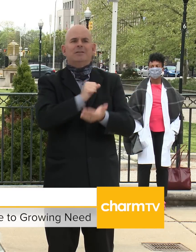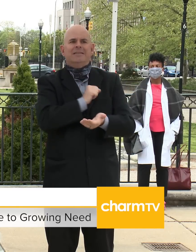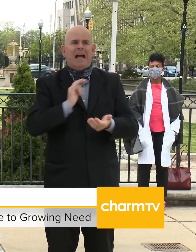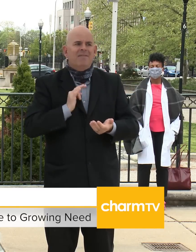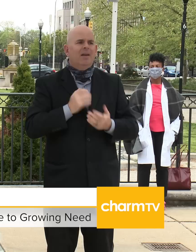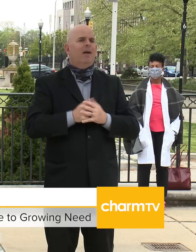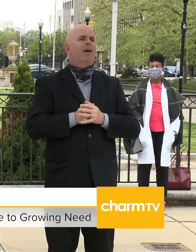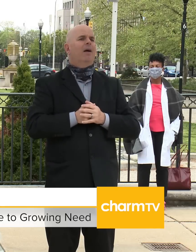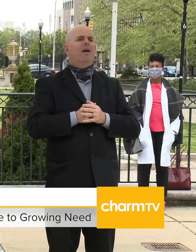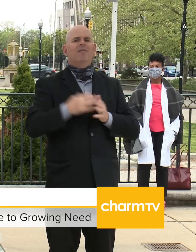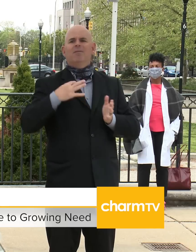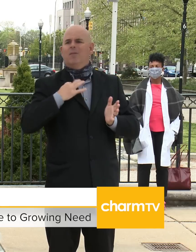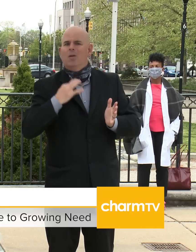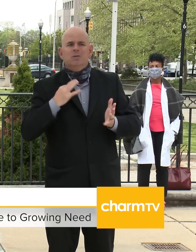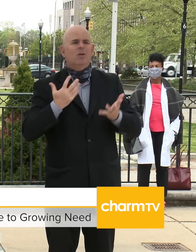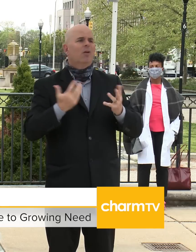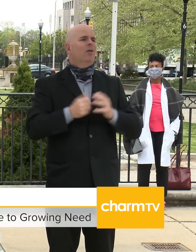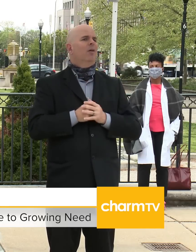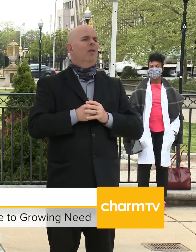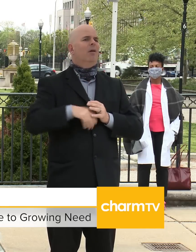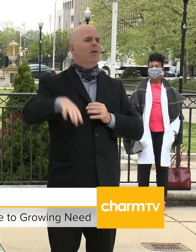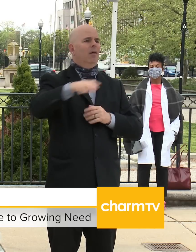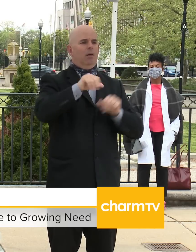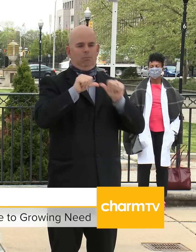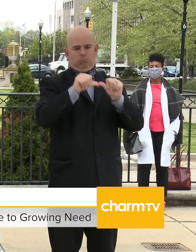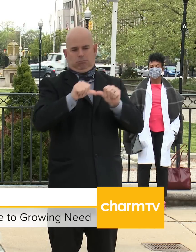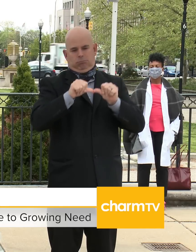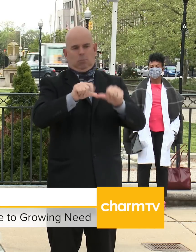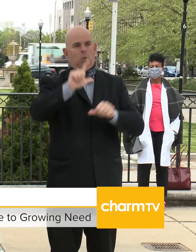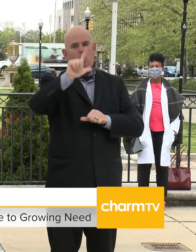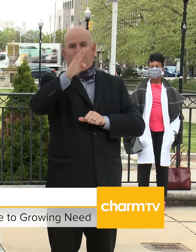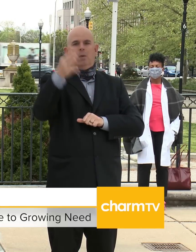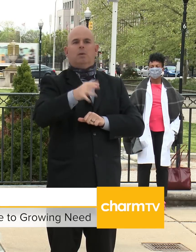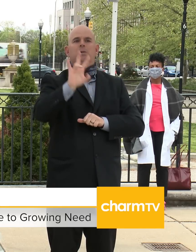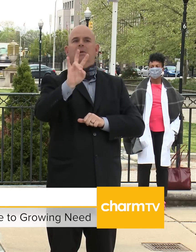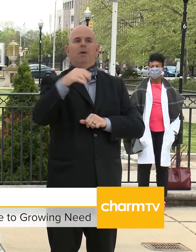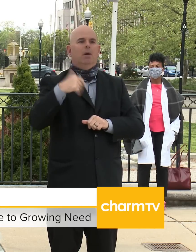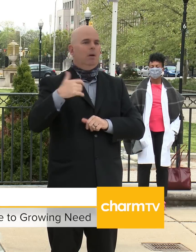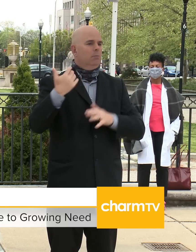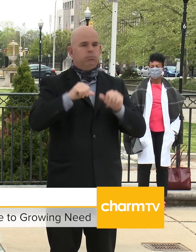of unprecedented challenges and preparing meals and packing boxes 7 days a week.